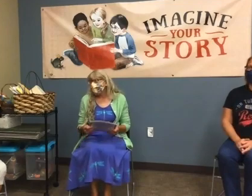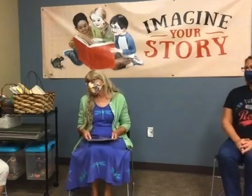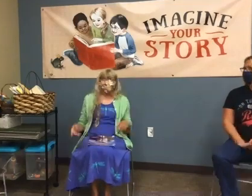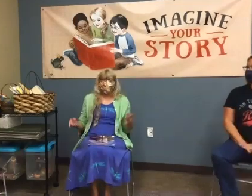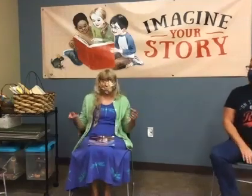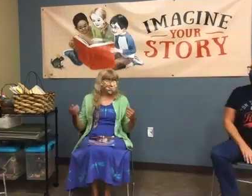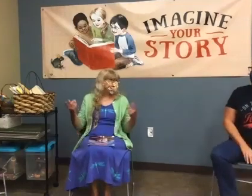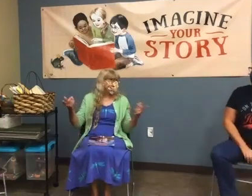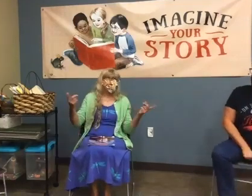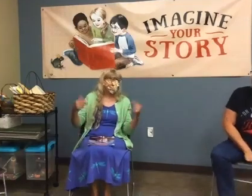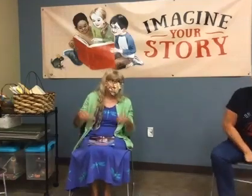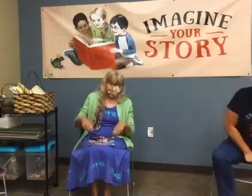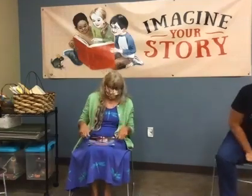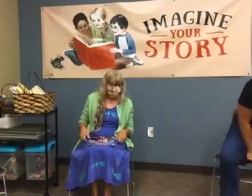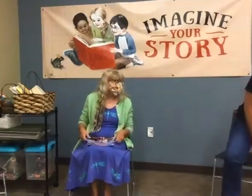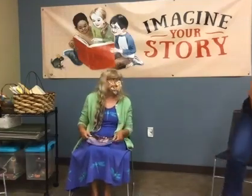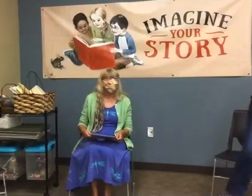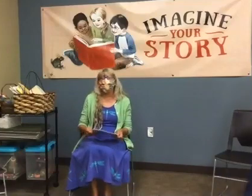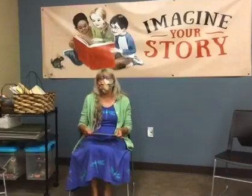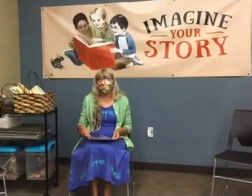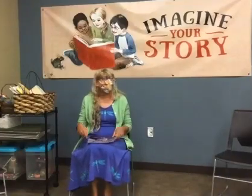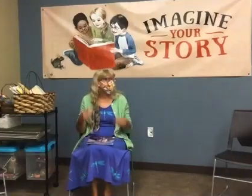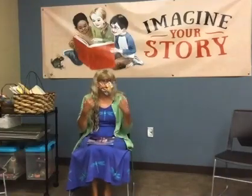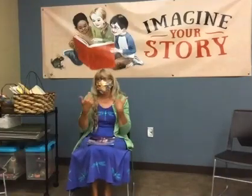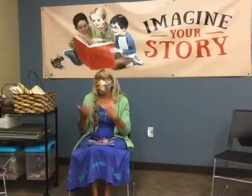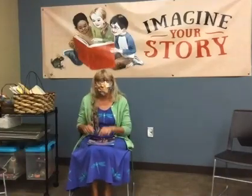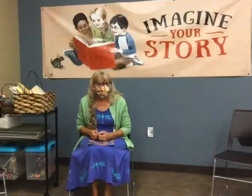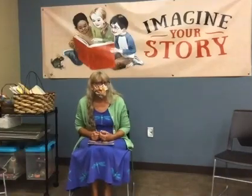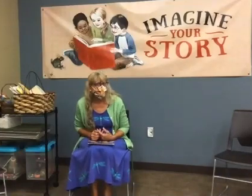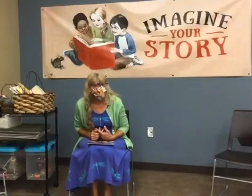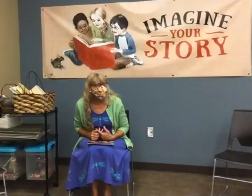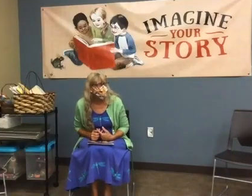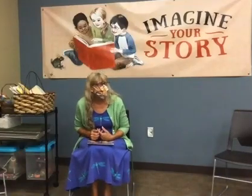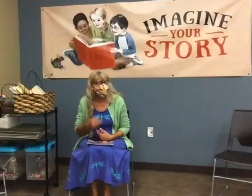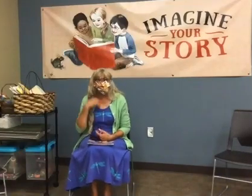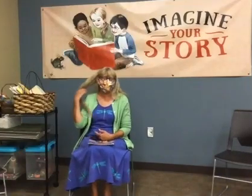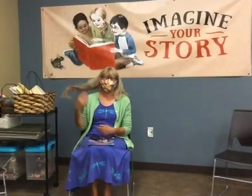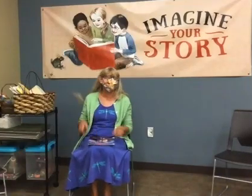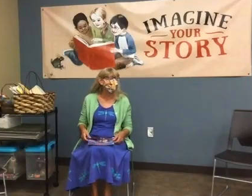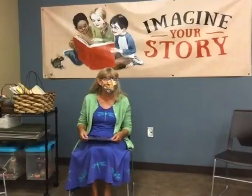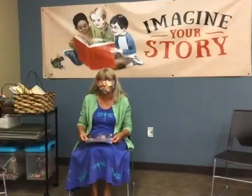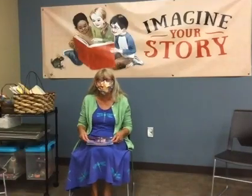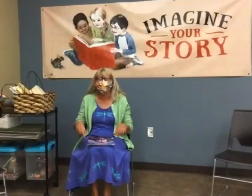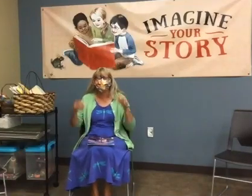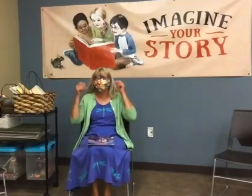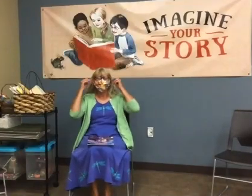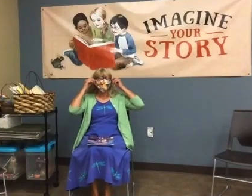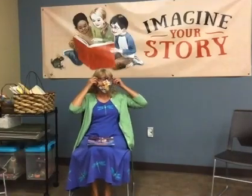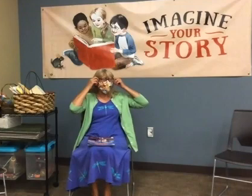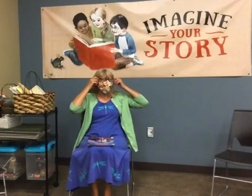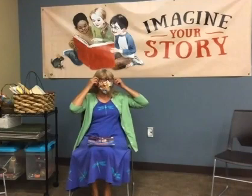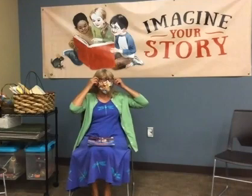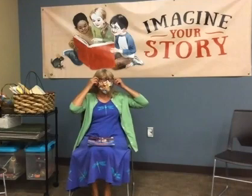Everyone ready? Yeah. Miss Katie and Miss Emily are going to move away from me so I can take off my mask to read the story.